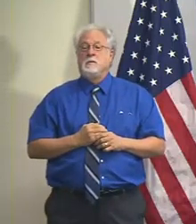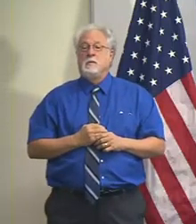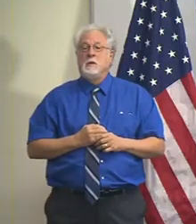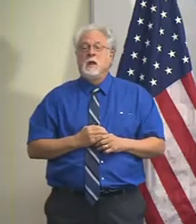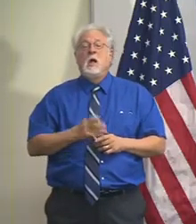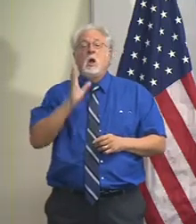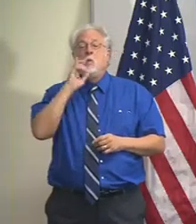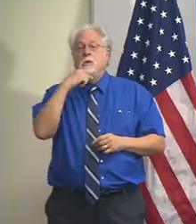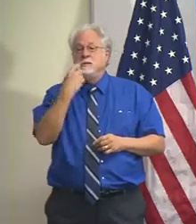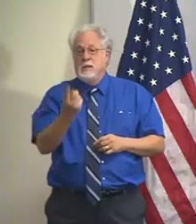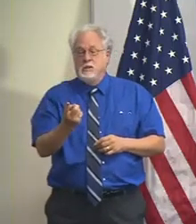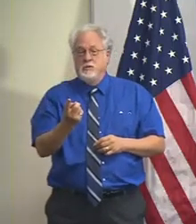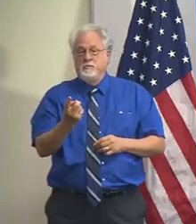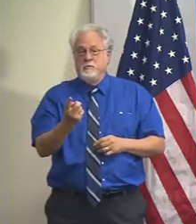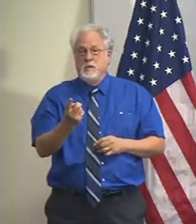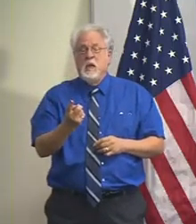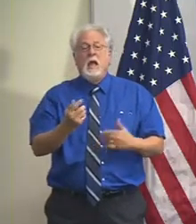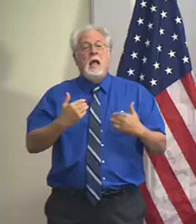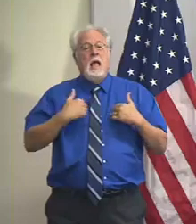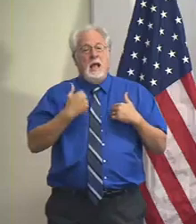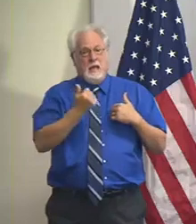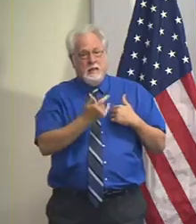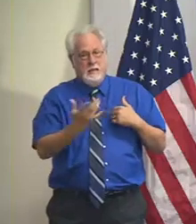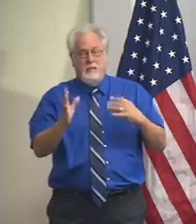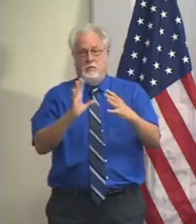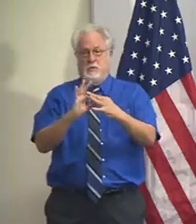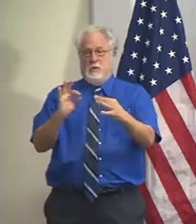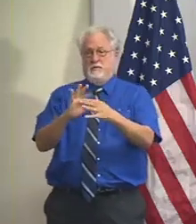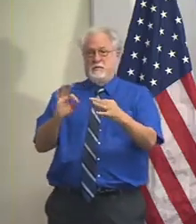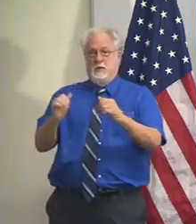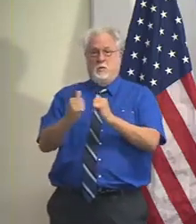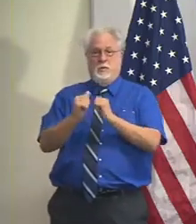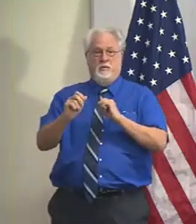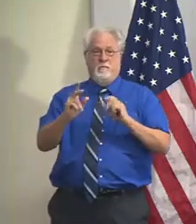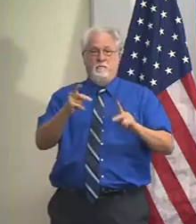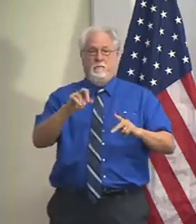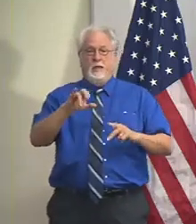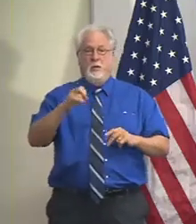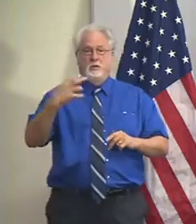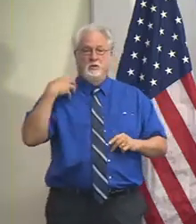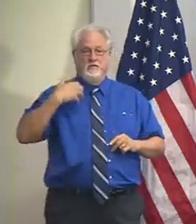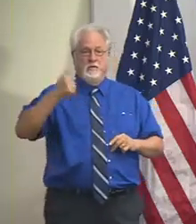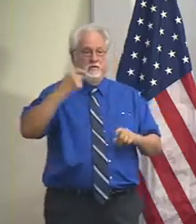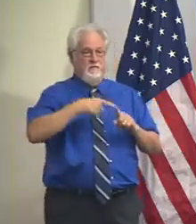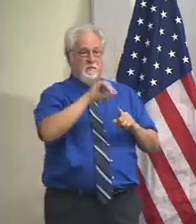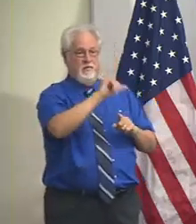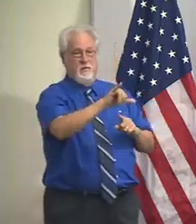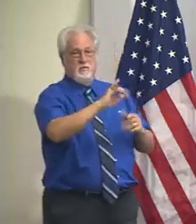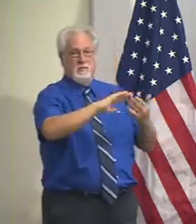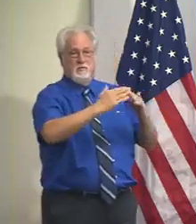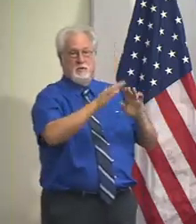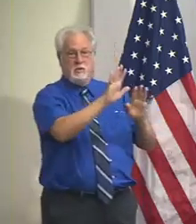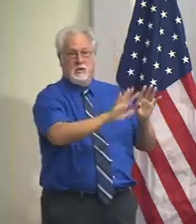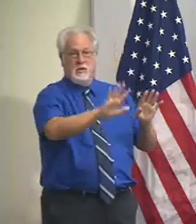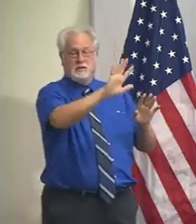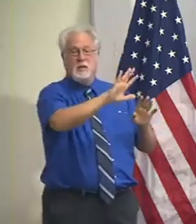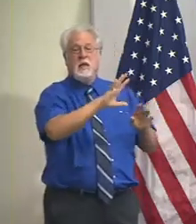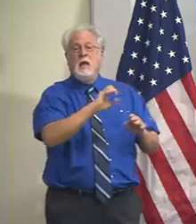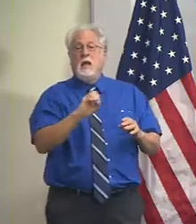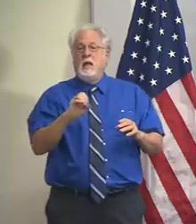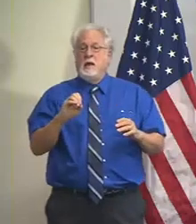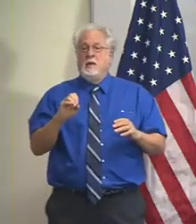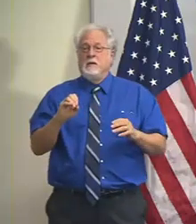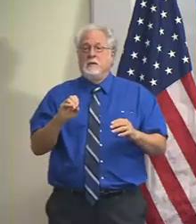I will tell you that I've had a number of conversations with parish officials from the affected communities,